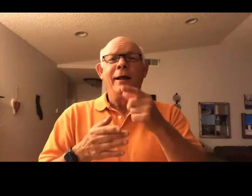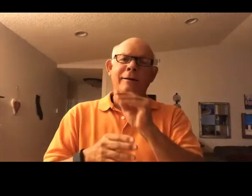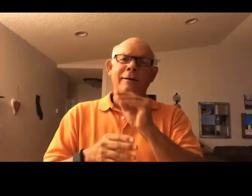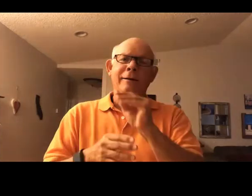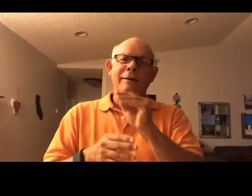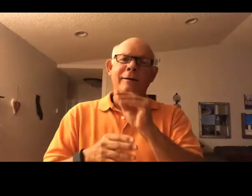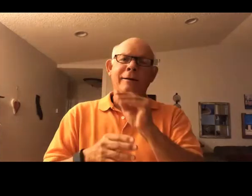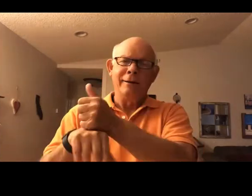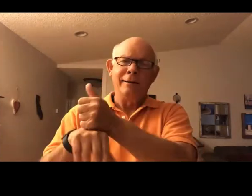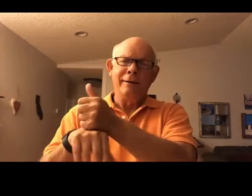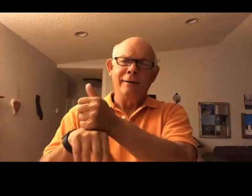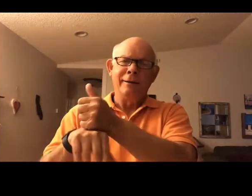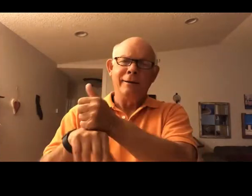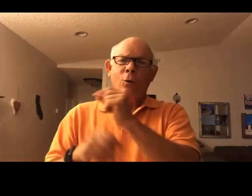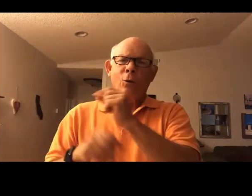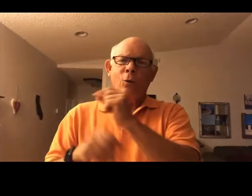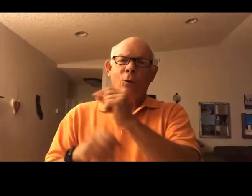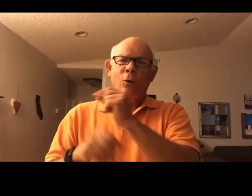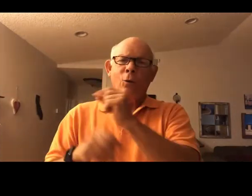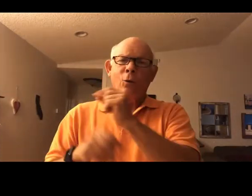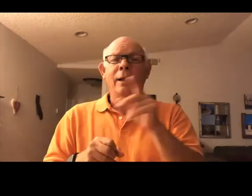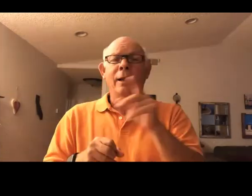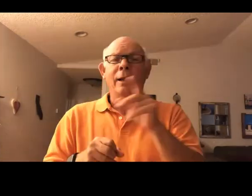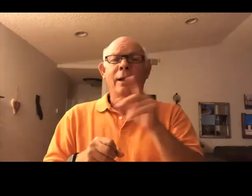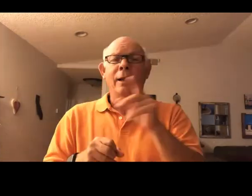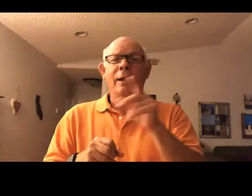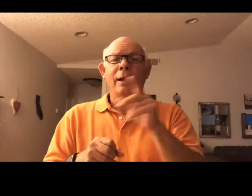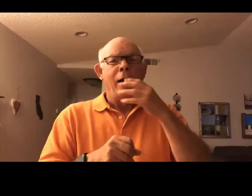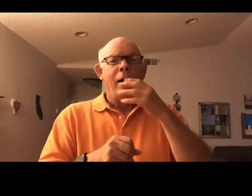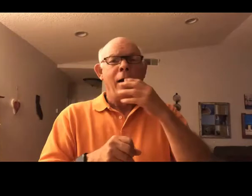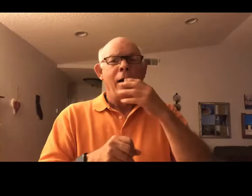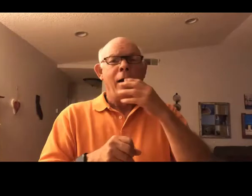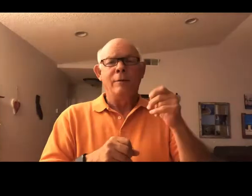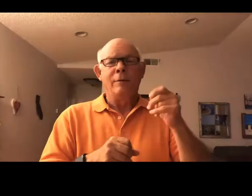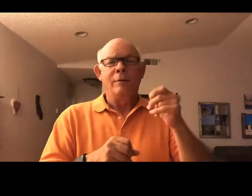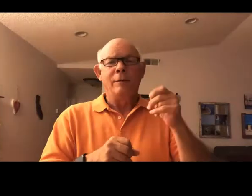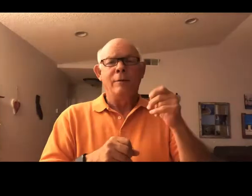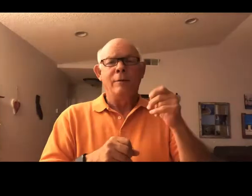printing. And then he set up an office at that time.